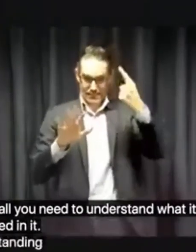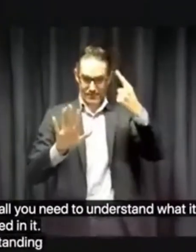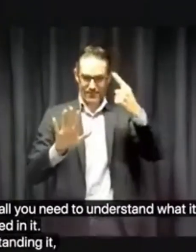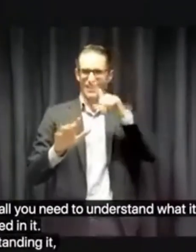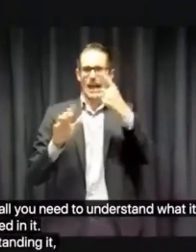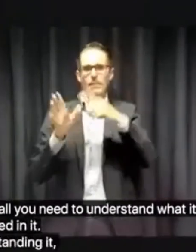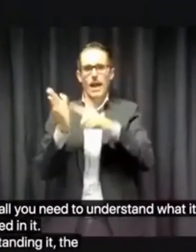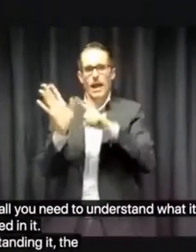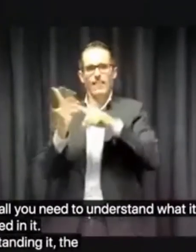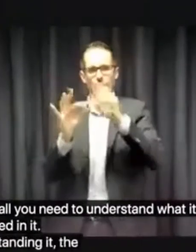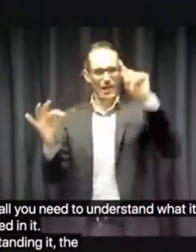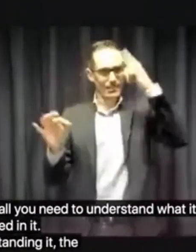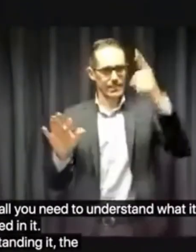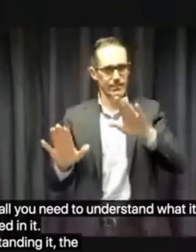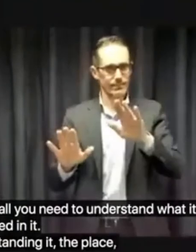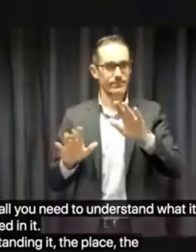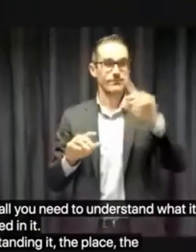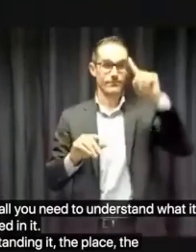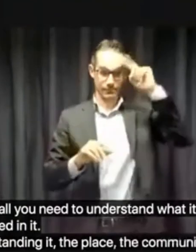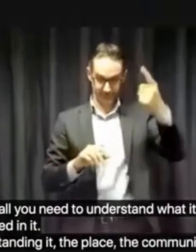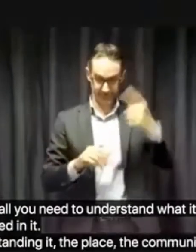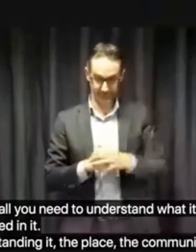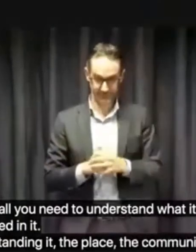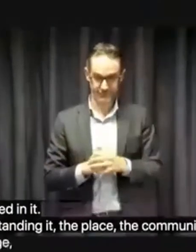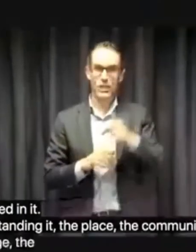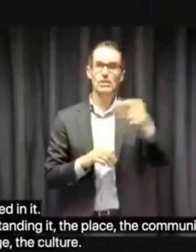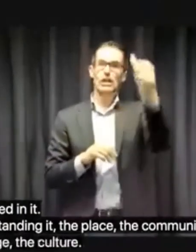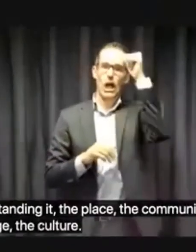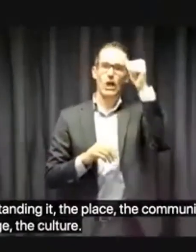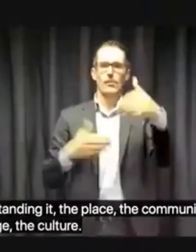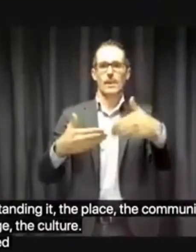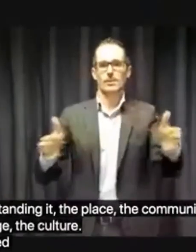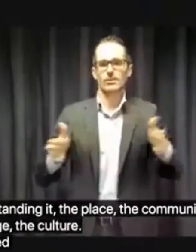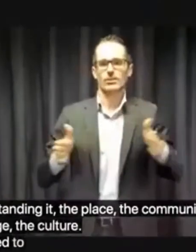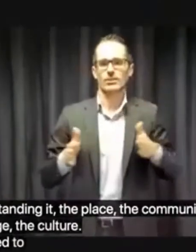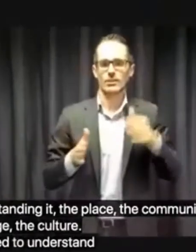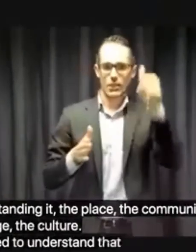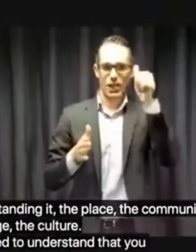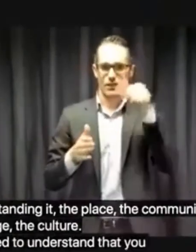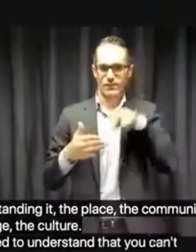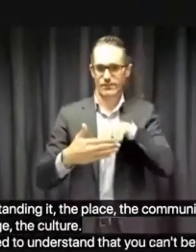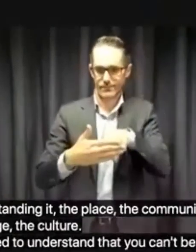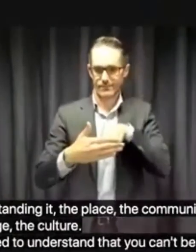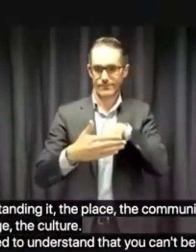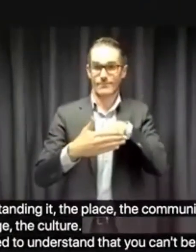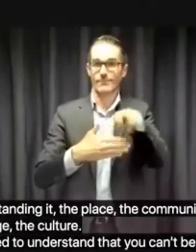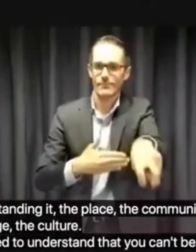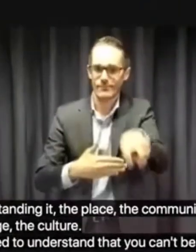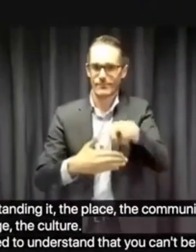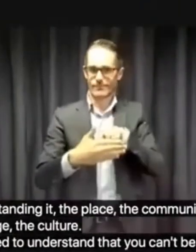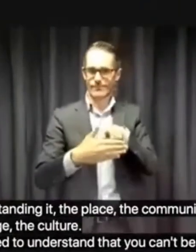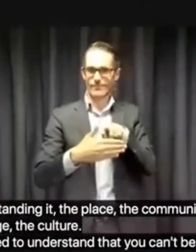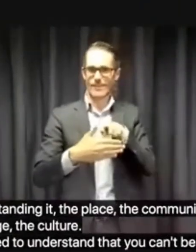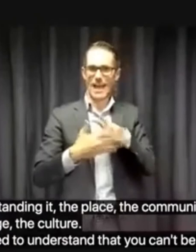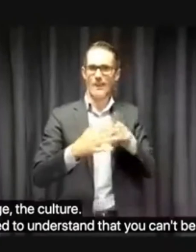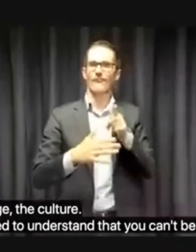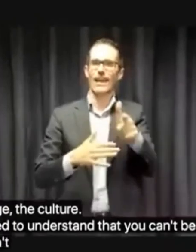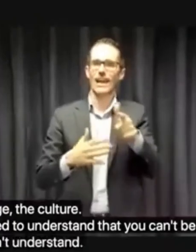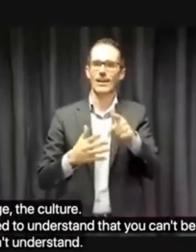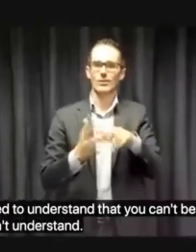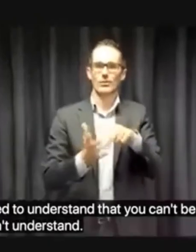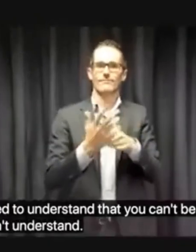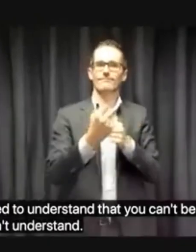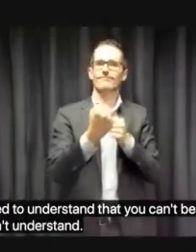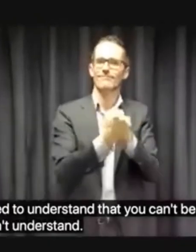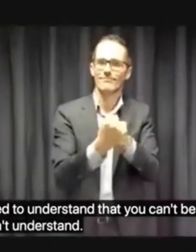culture, you need to understand that you can't be an ally if you don't understand much. You grasp that concept, being known where the boundaries lie and the